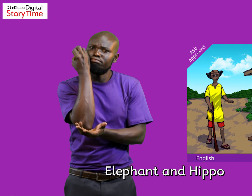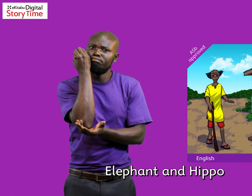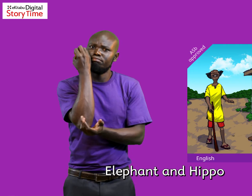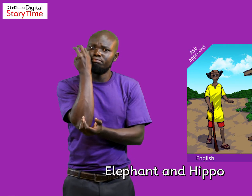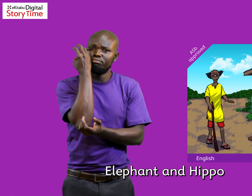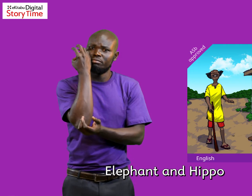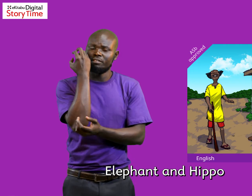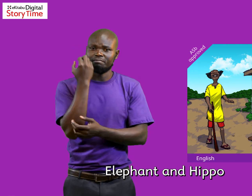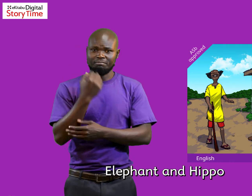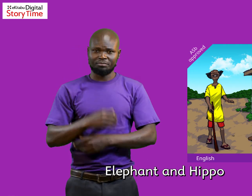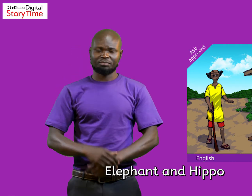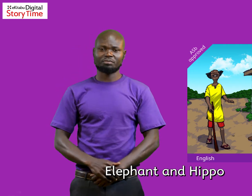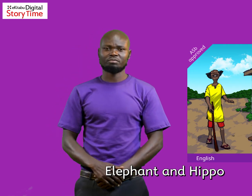Elephant and Hippo.